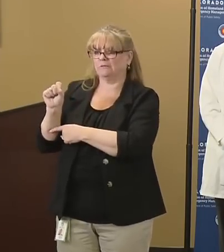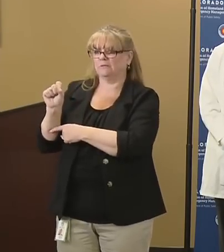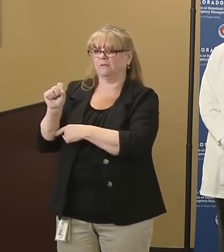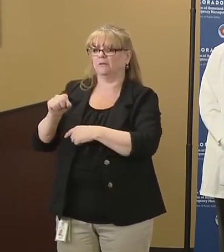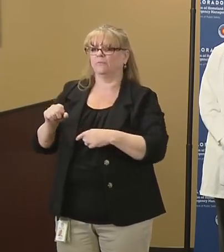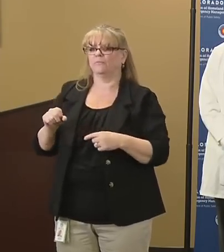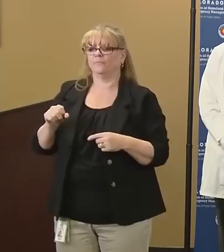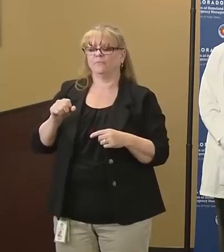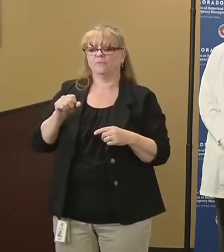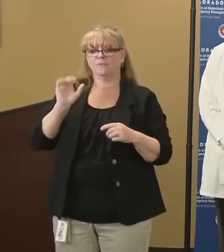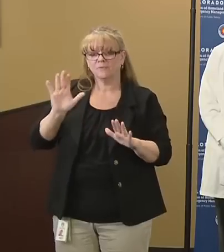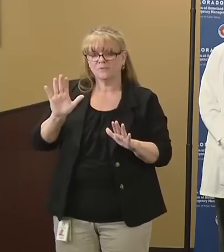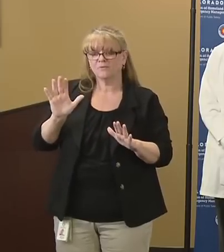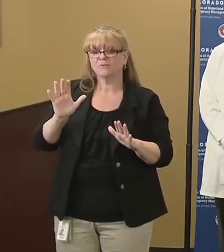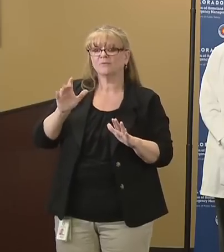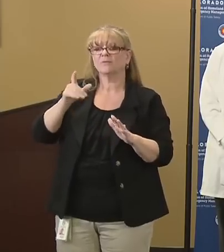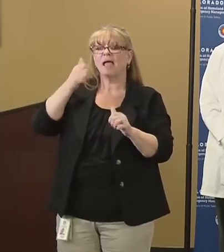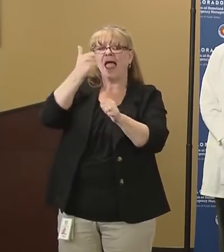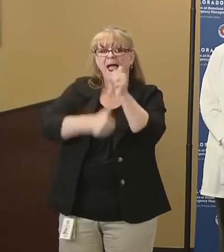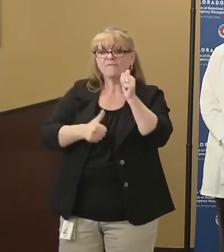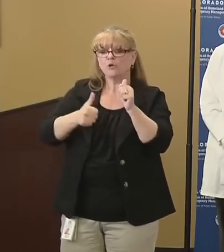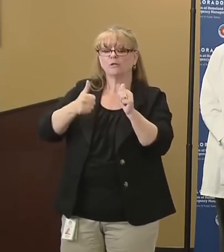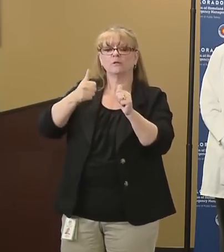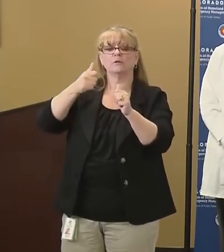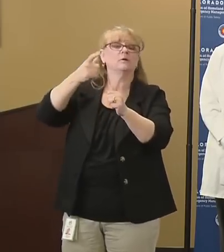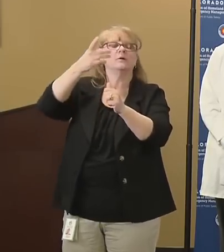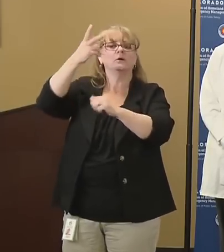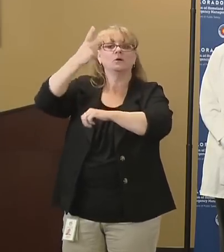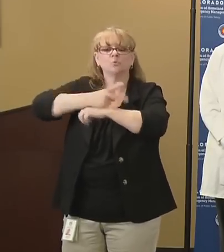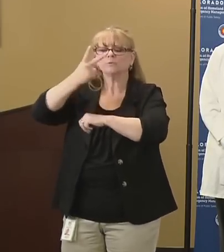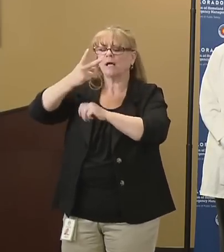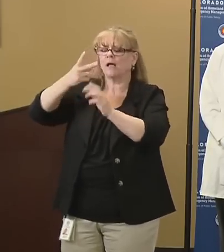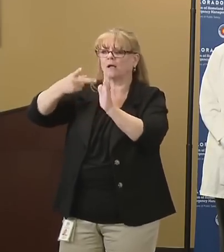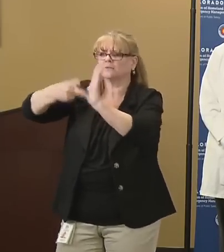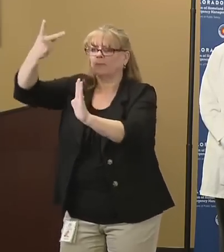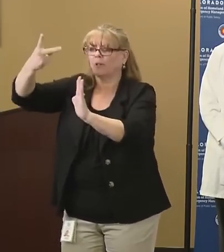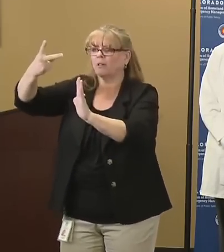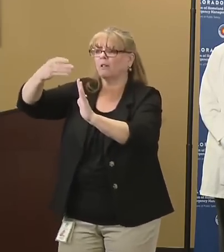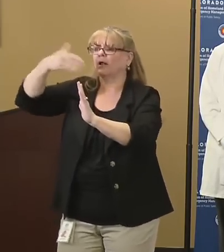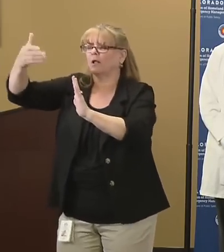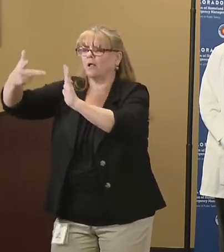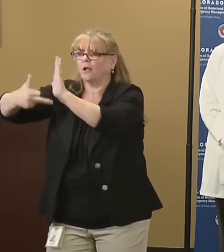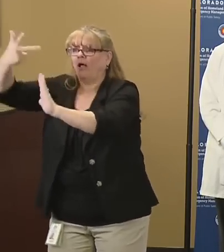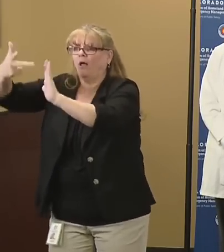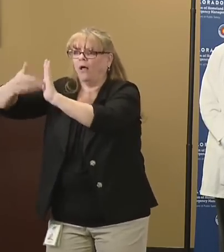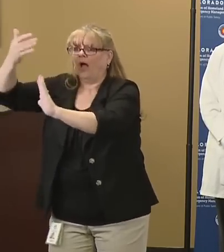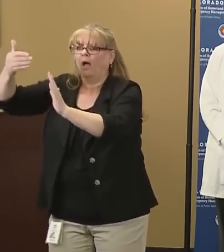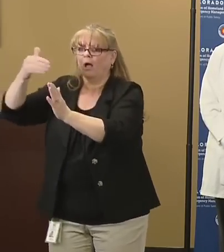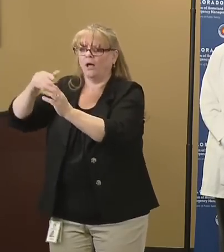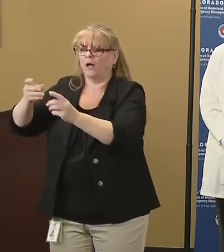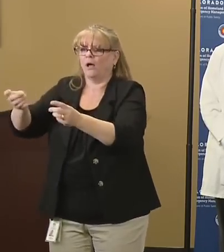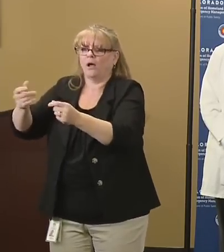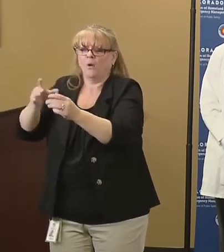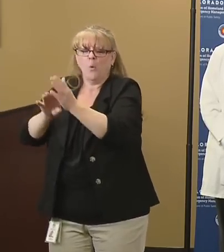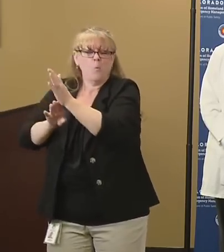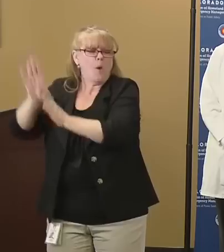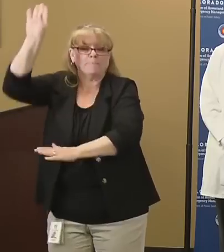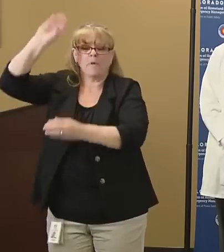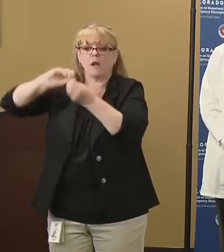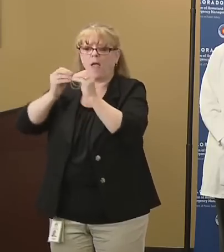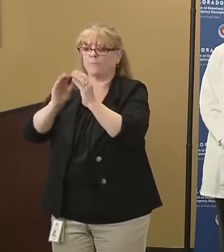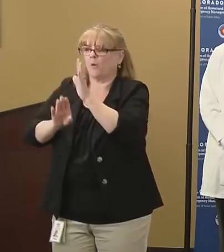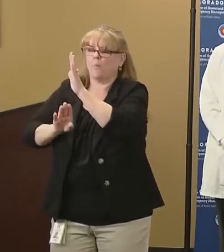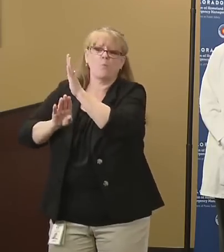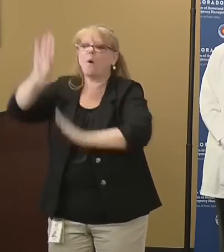1.5 days, the number of patients. That goes incredibly quickly. If you think about it, it's an exponential